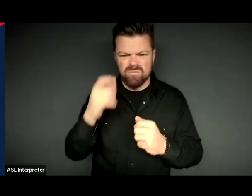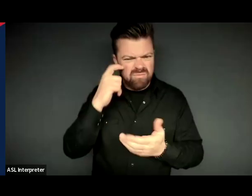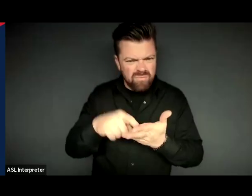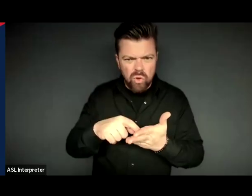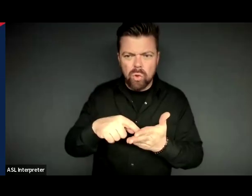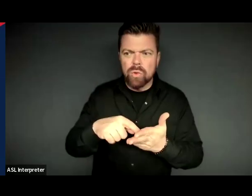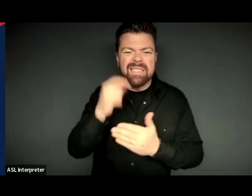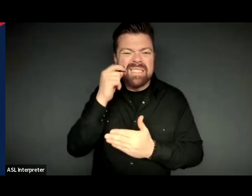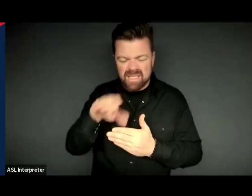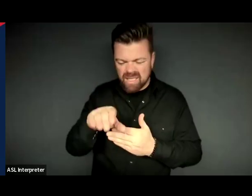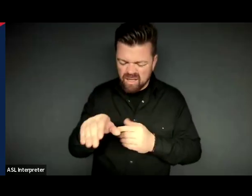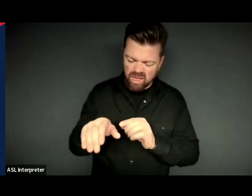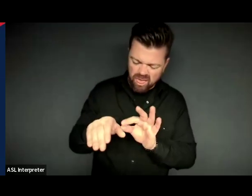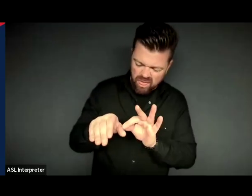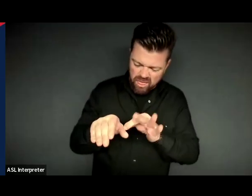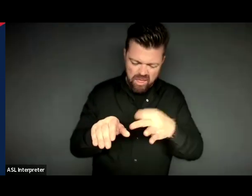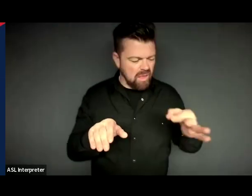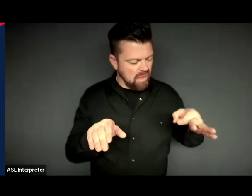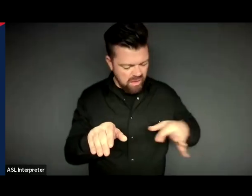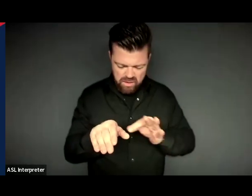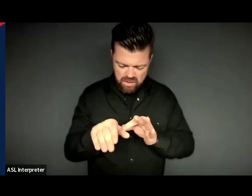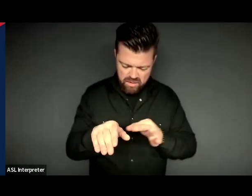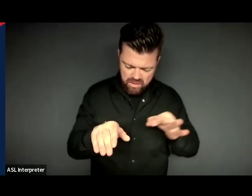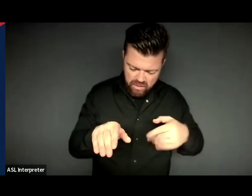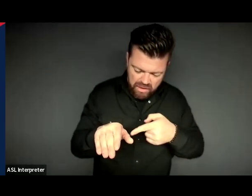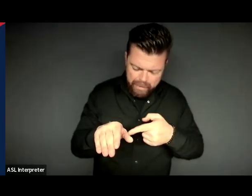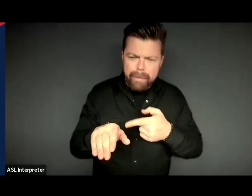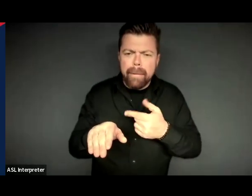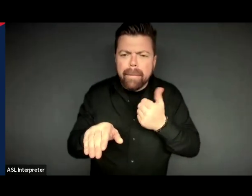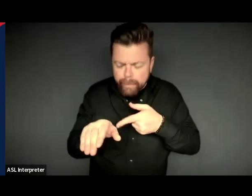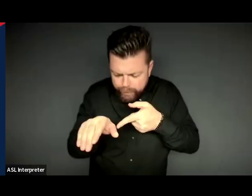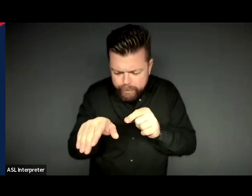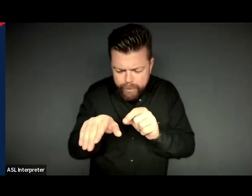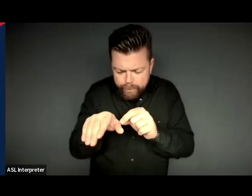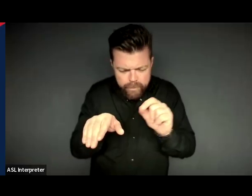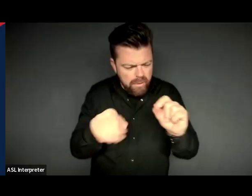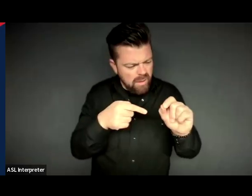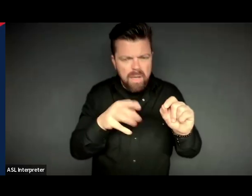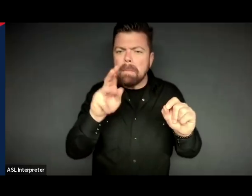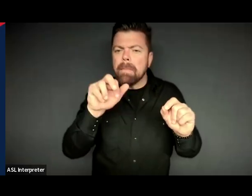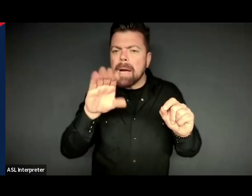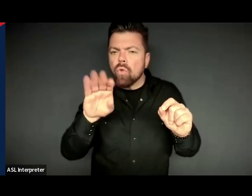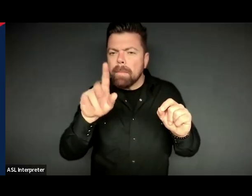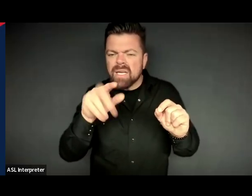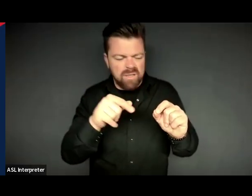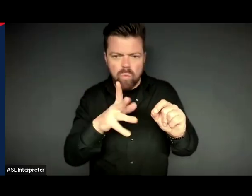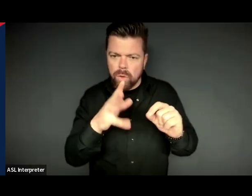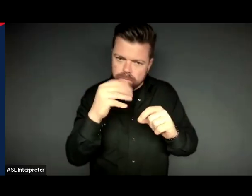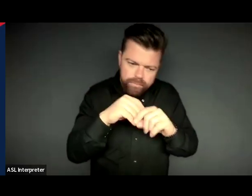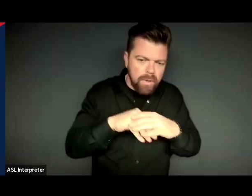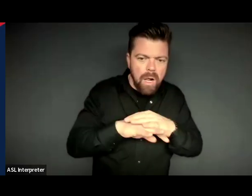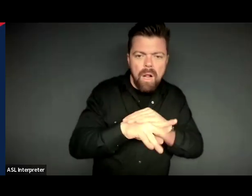little microscopic openings where bacteria gets in. So after you do that, you want to put a lot of emollient lotion on